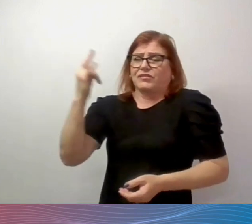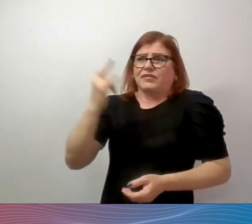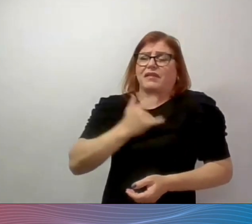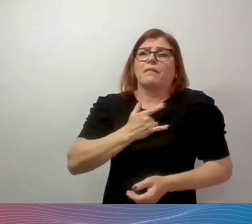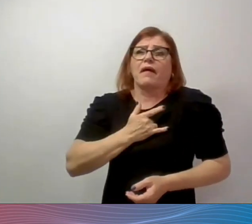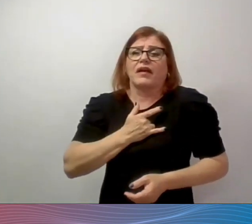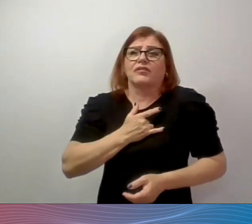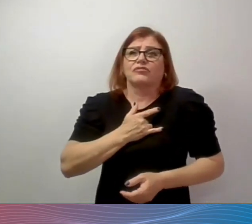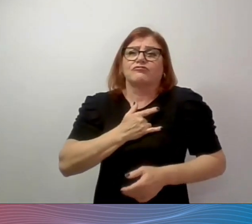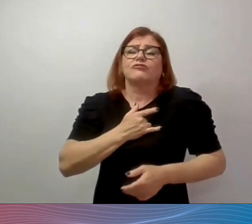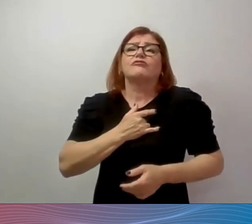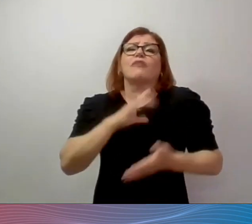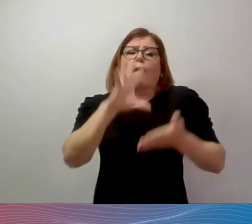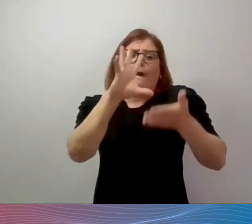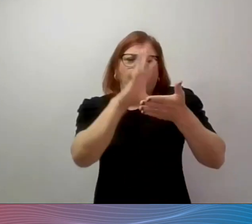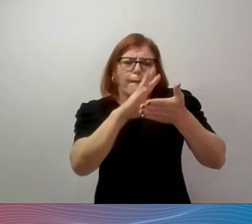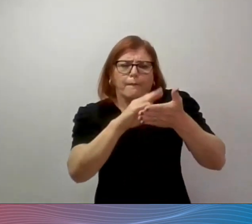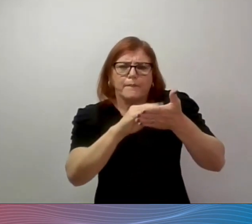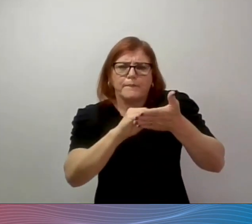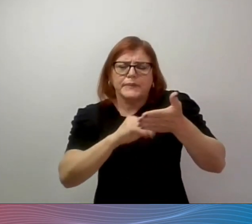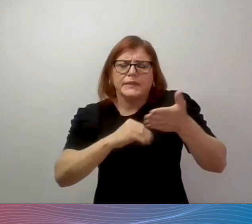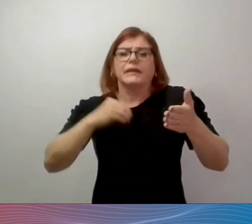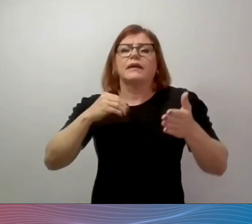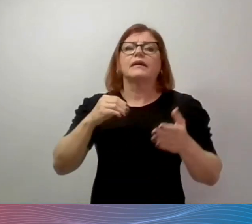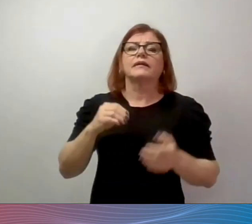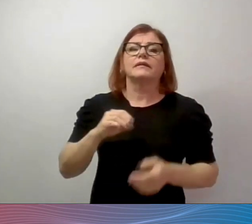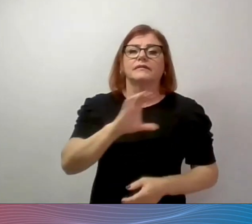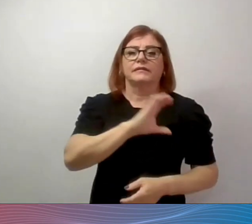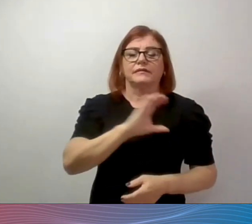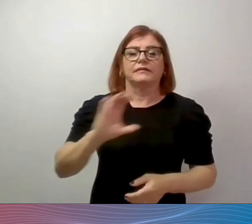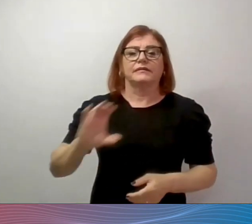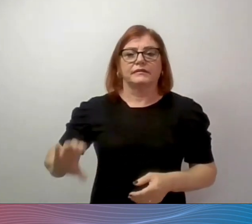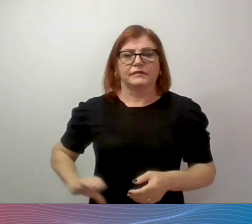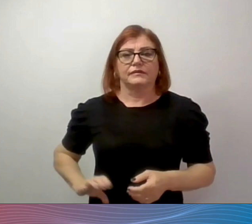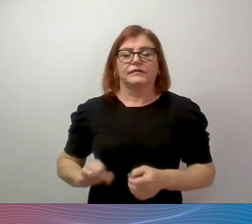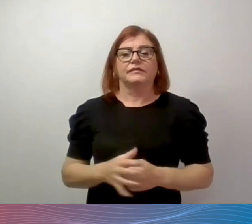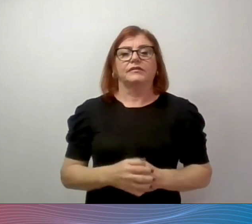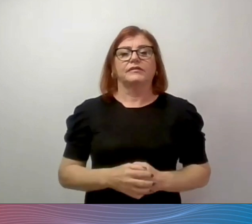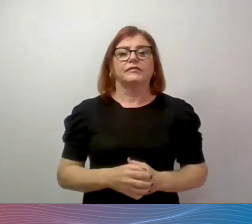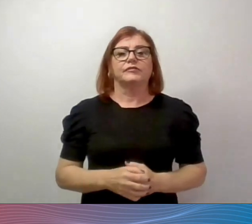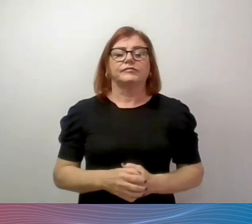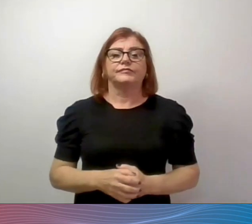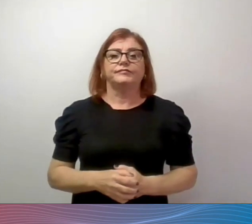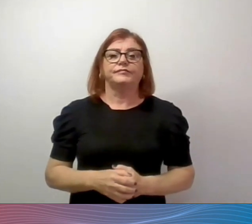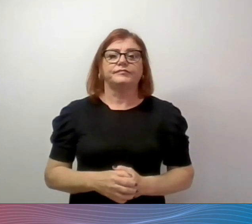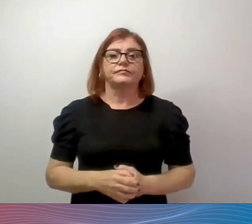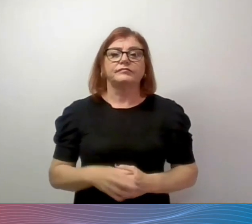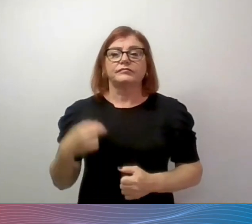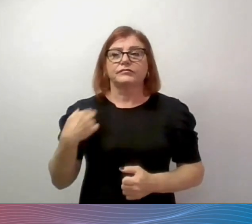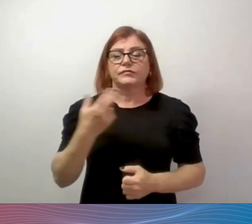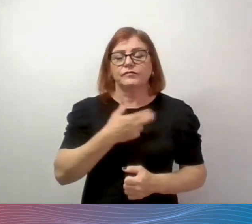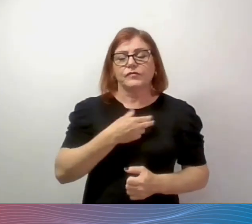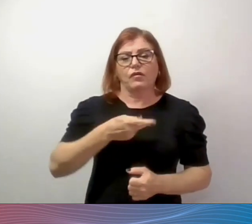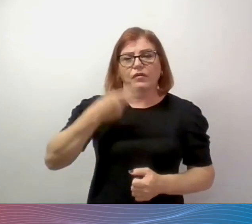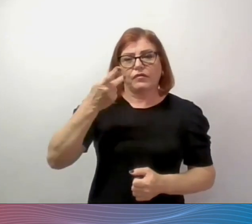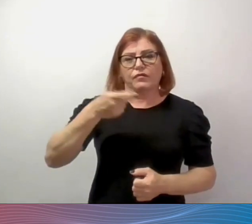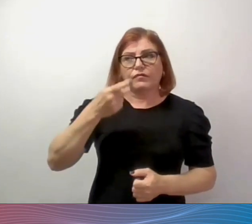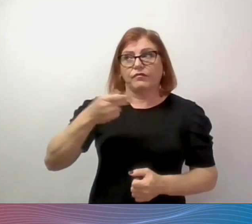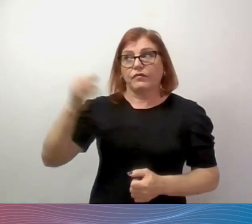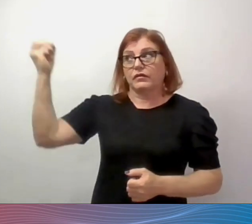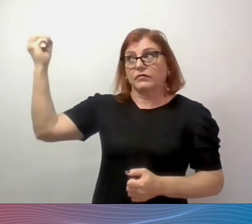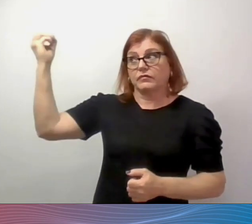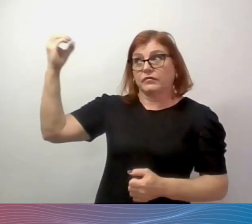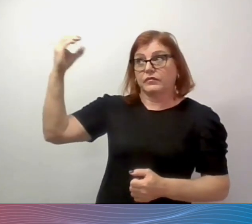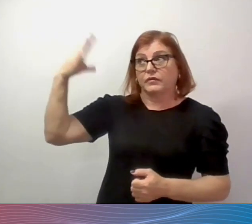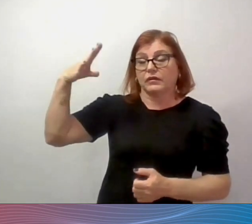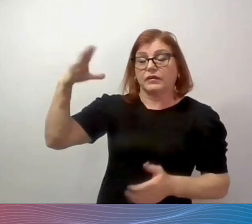imitators of God as dear children. Nós falamos da graça e nós chegamos à verdade. We spoke about